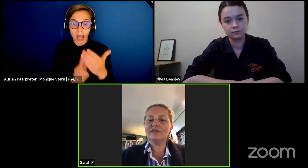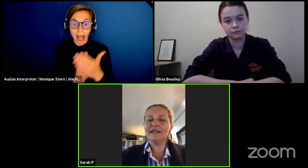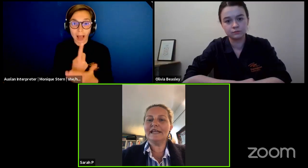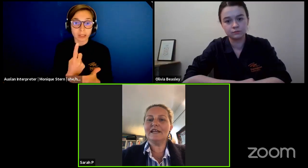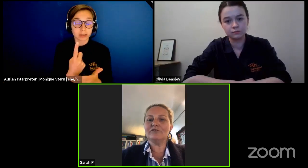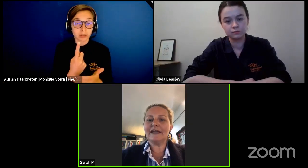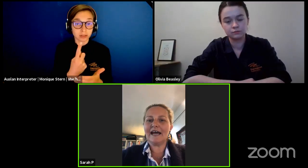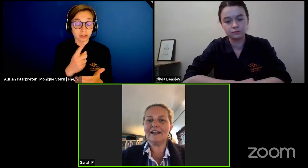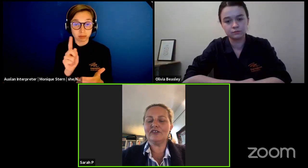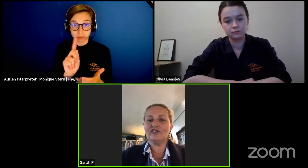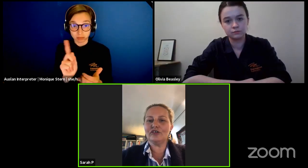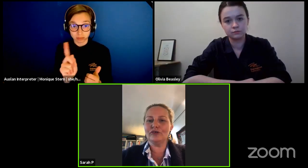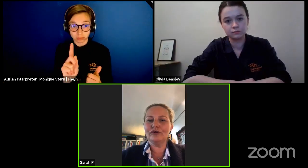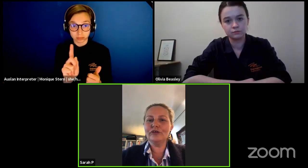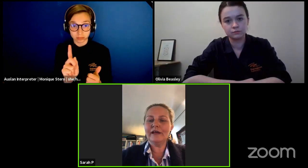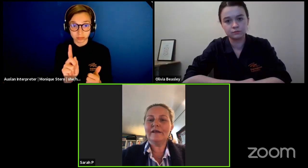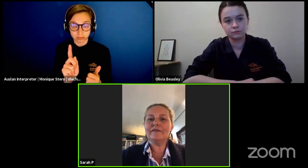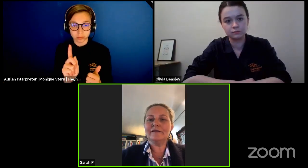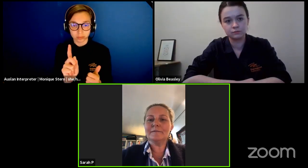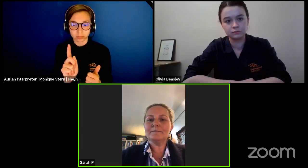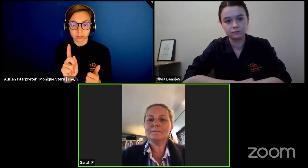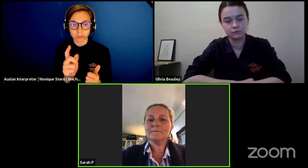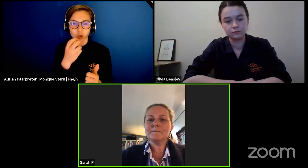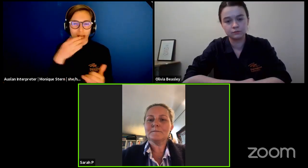are generally in regards to